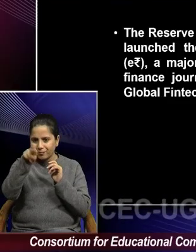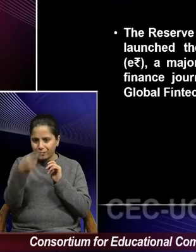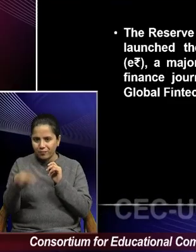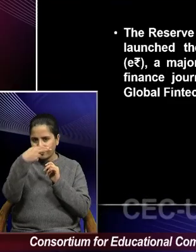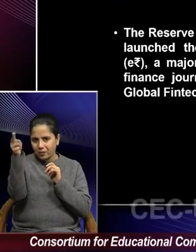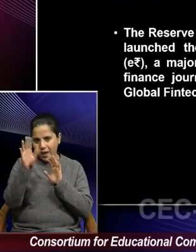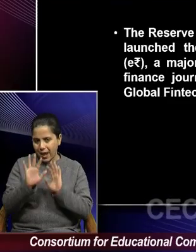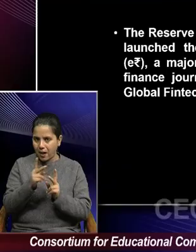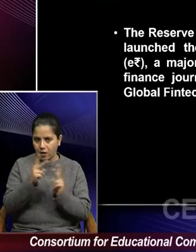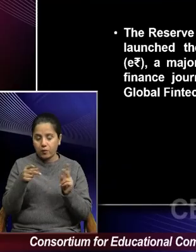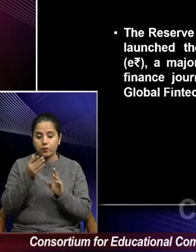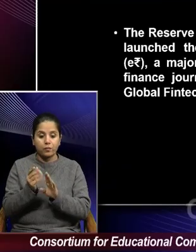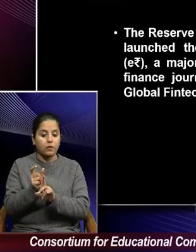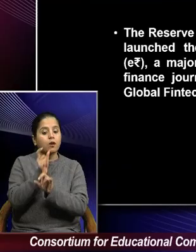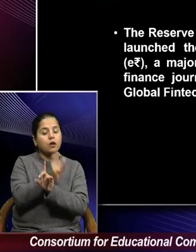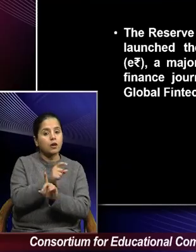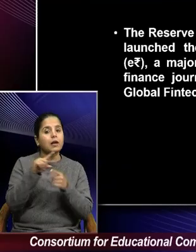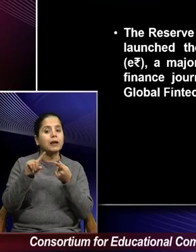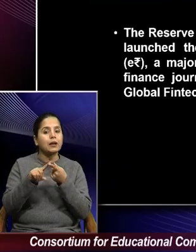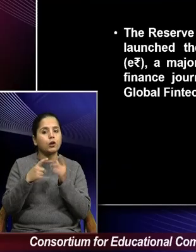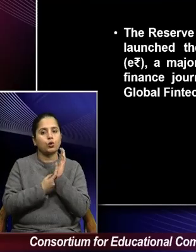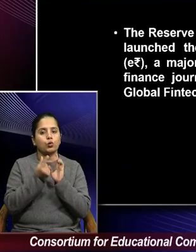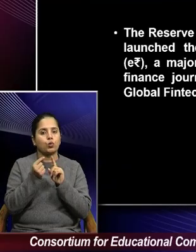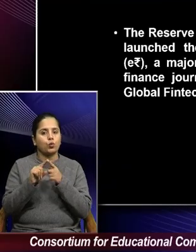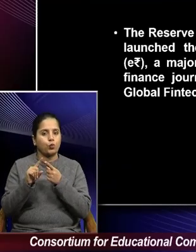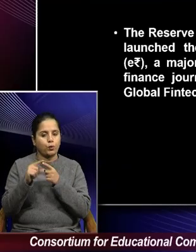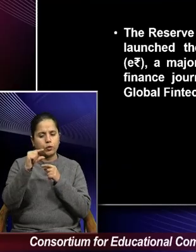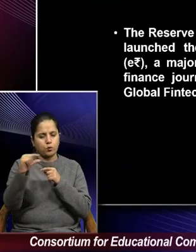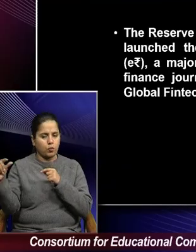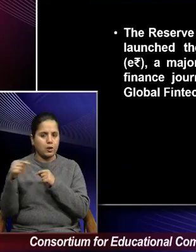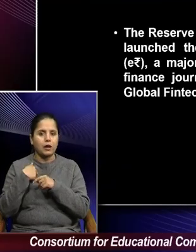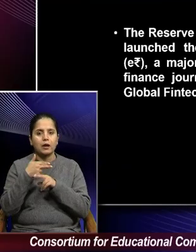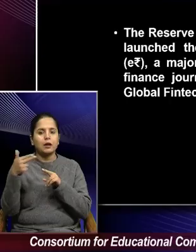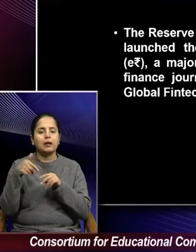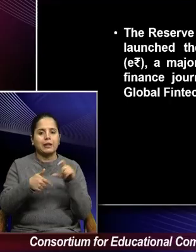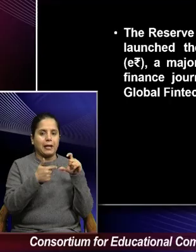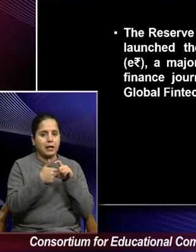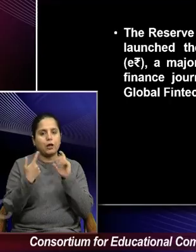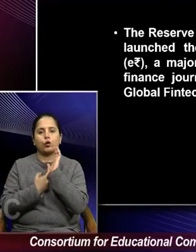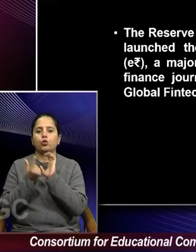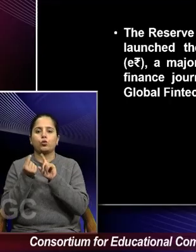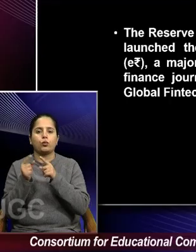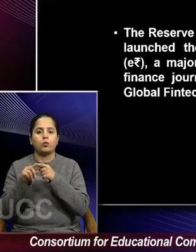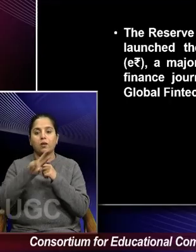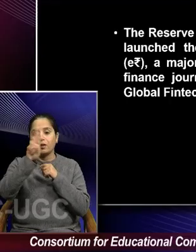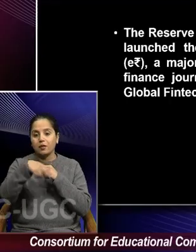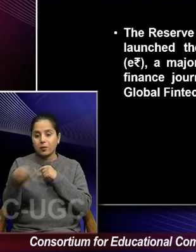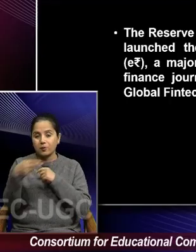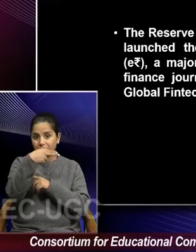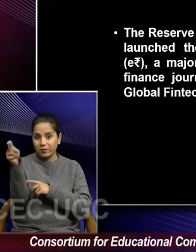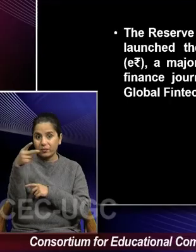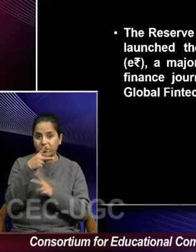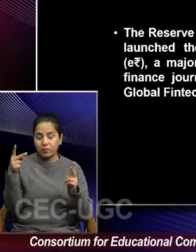prefix, the alphabet E in lower case is mentioned, and we call it e-rupee. It is actually a major step